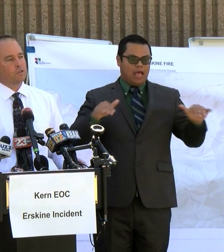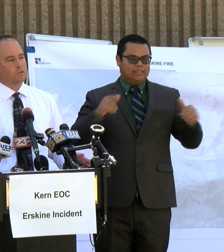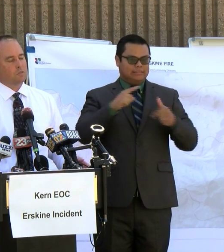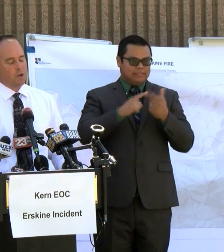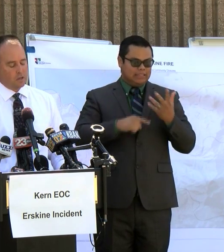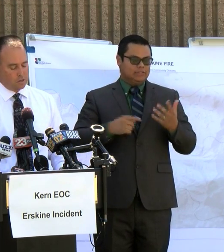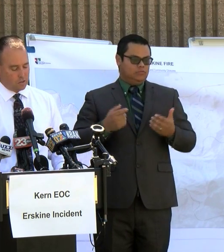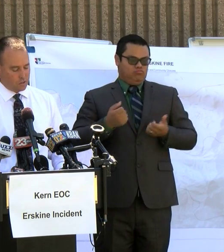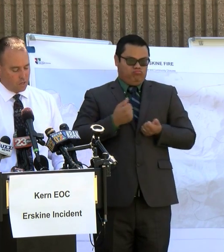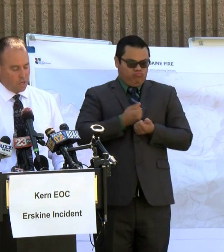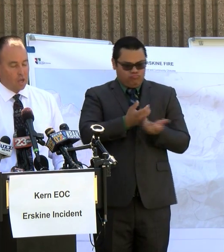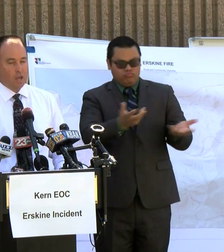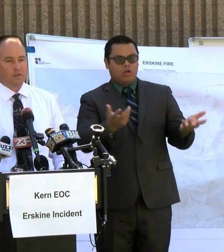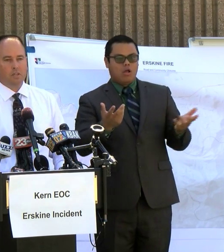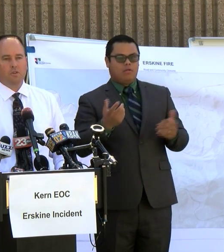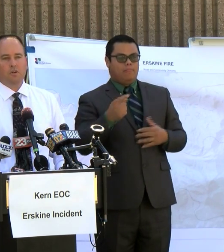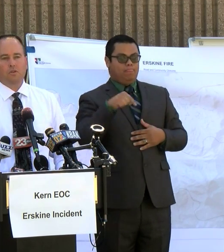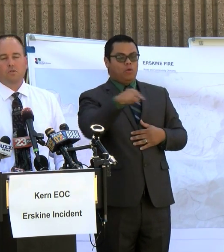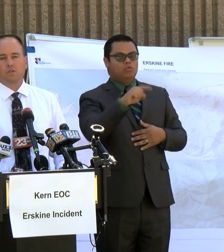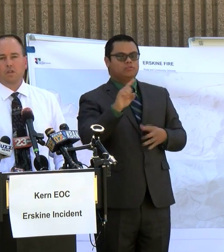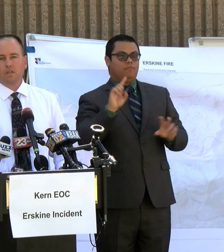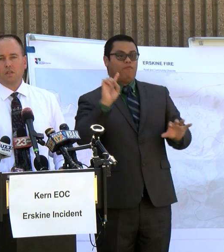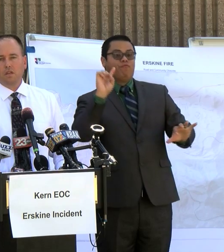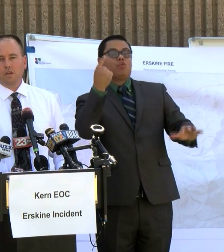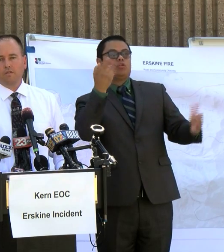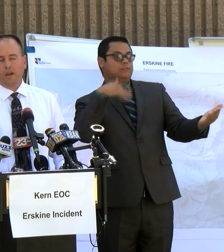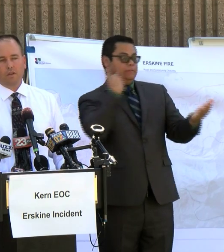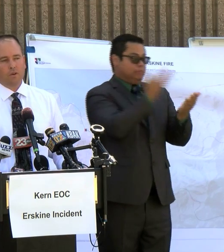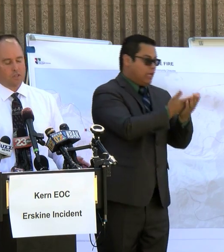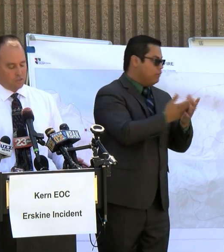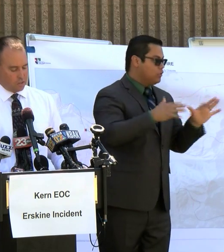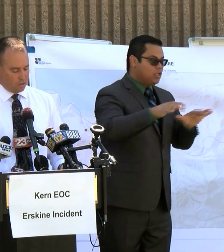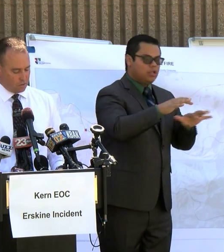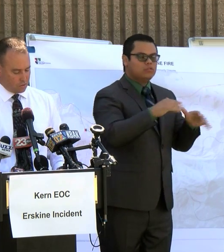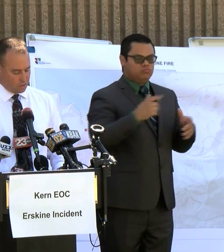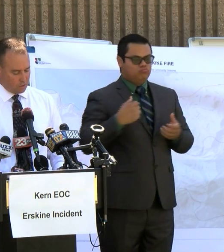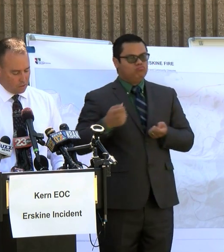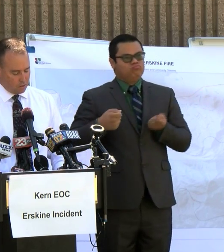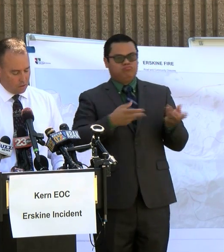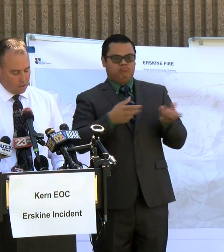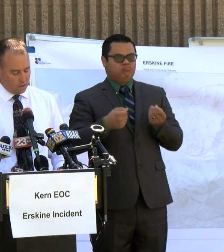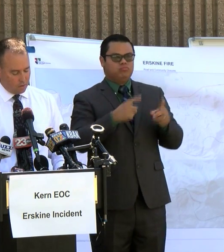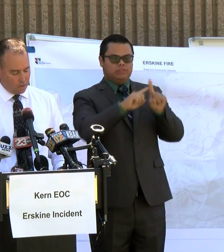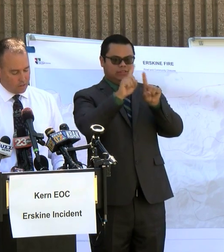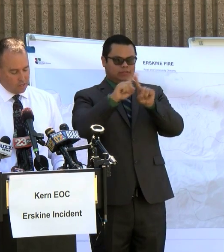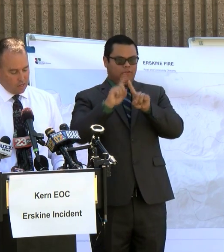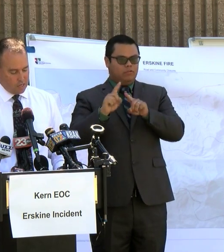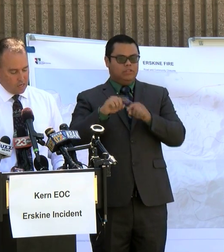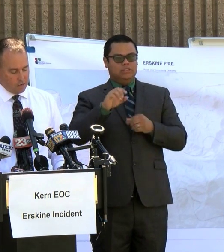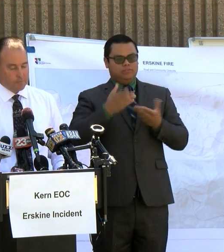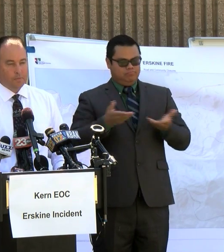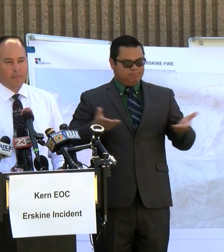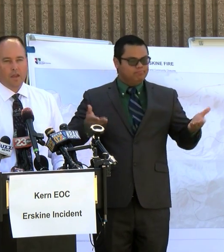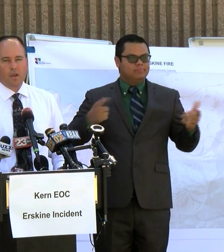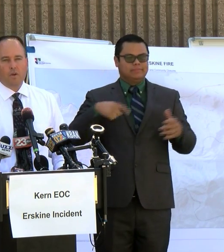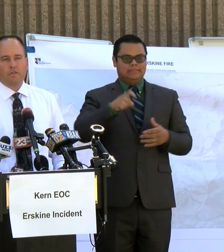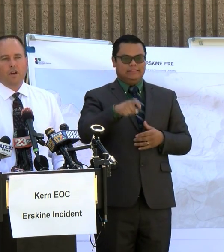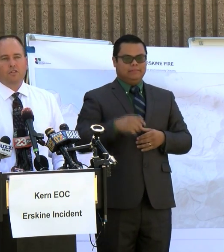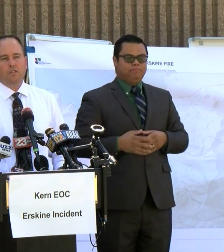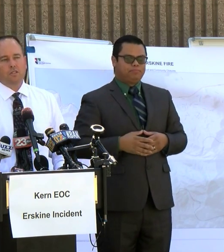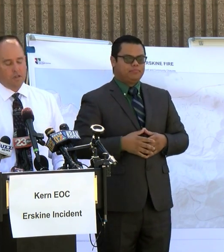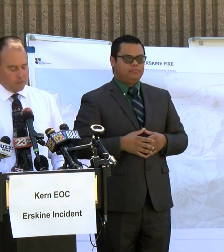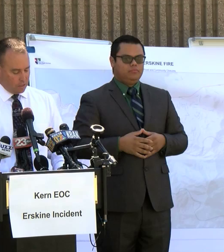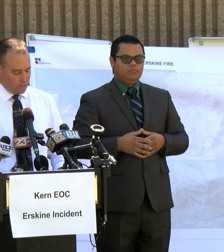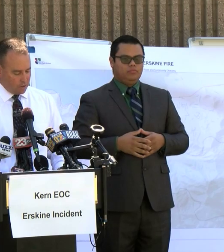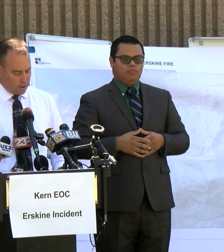those first responders and some of those in the evacuation centers as they need. We've